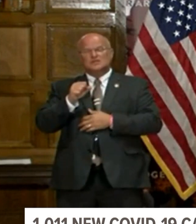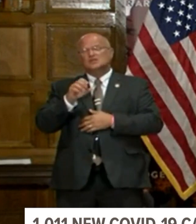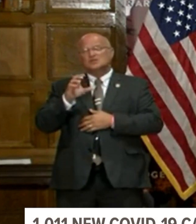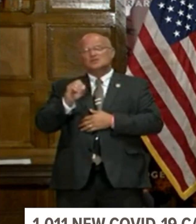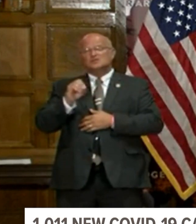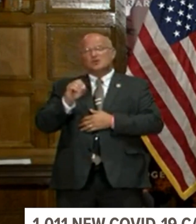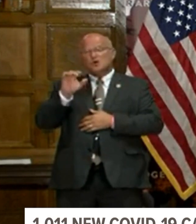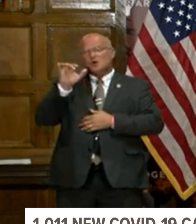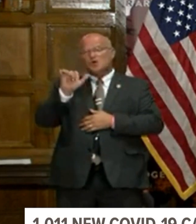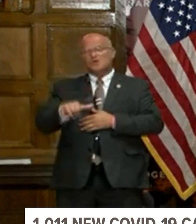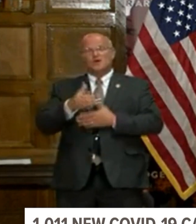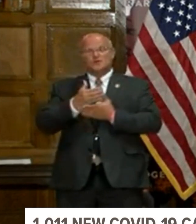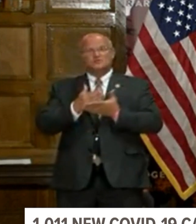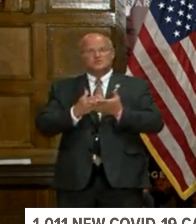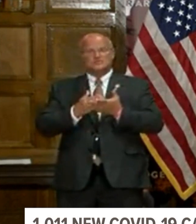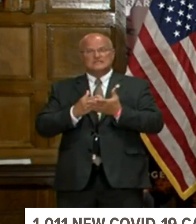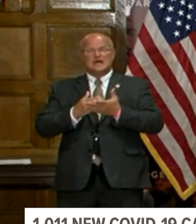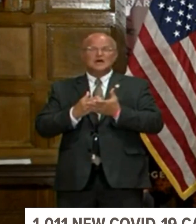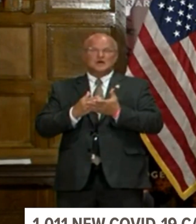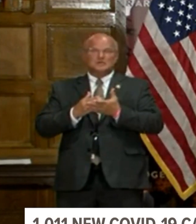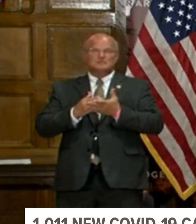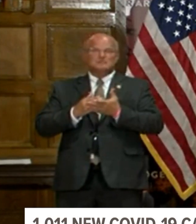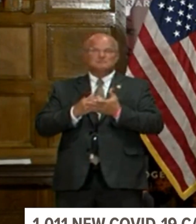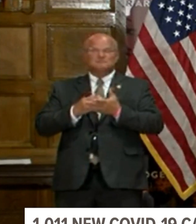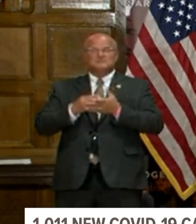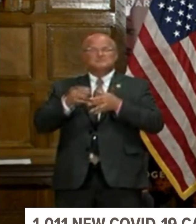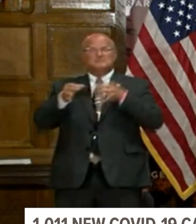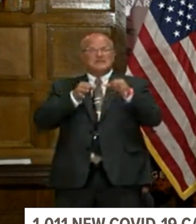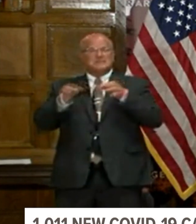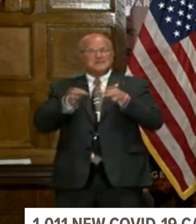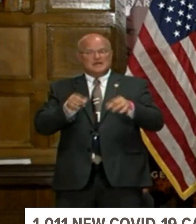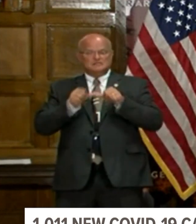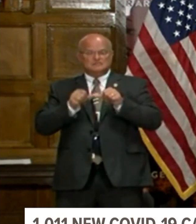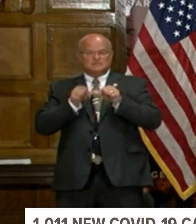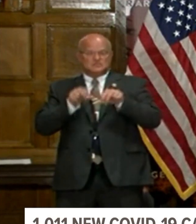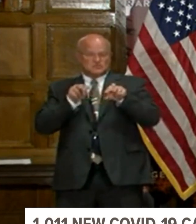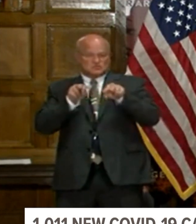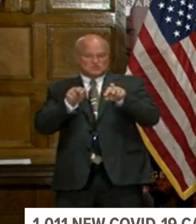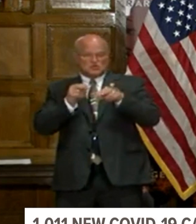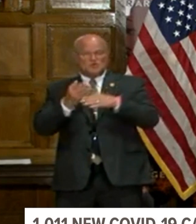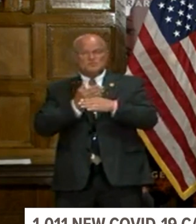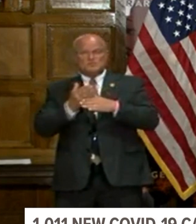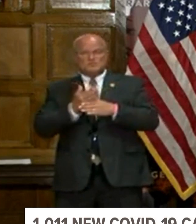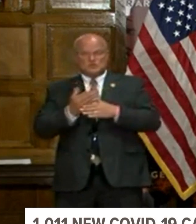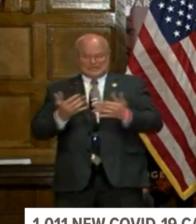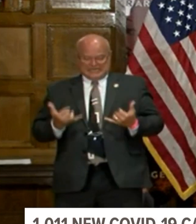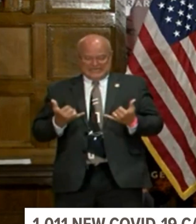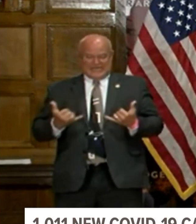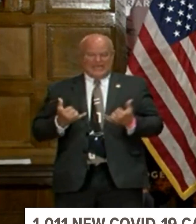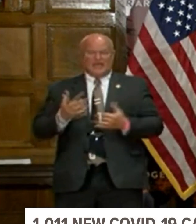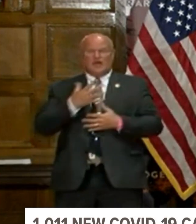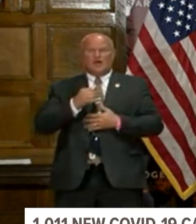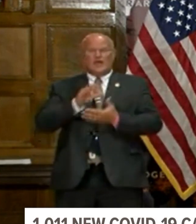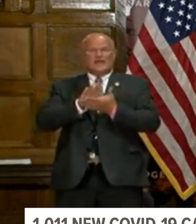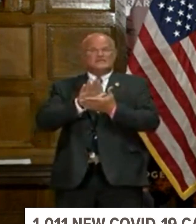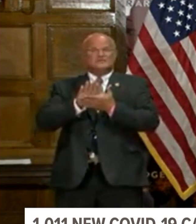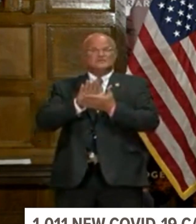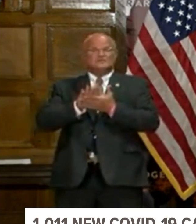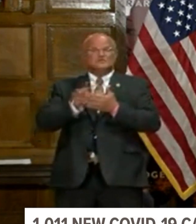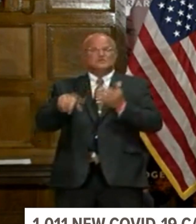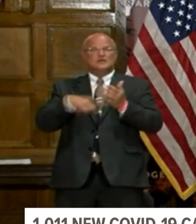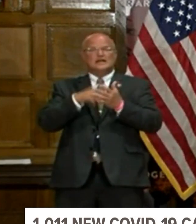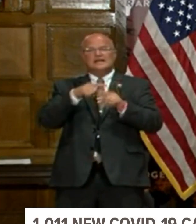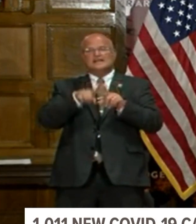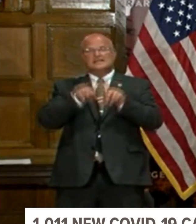so those are some tabletop exercises that we can continue to work on between now and school as